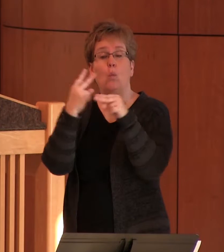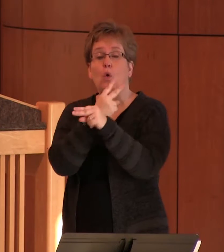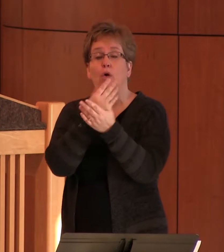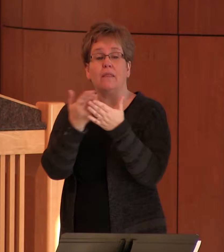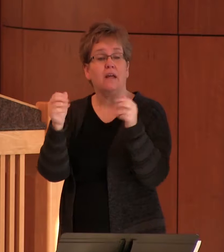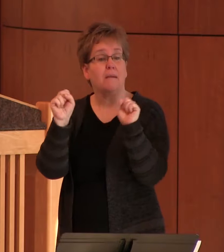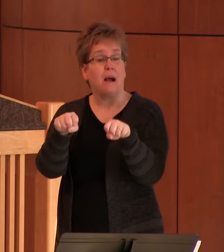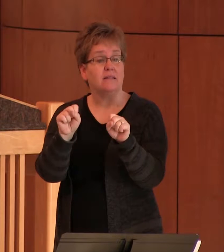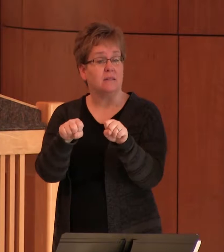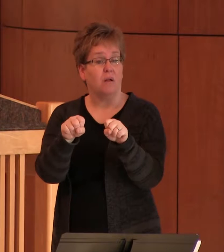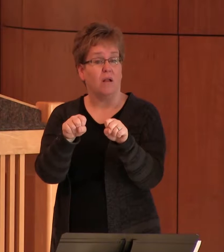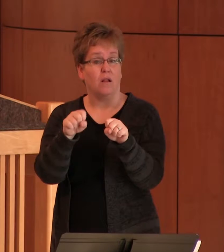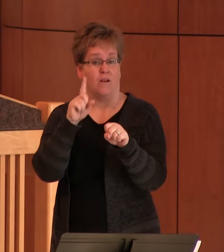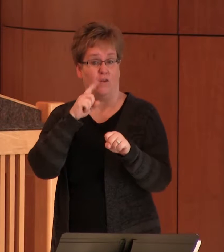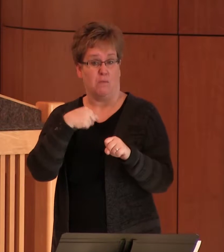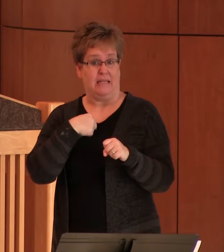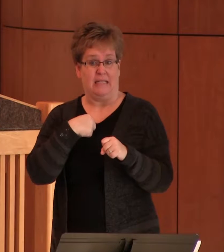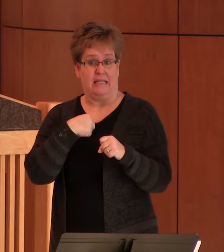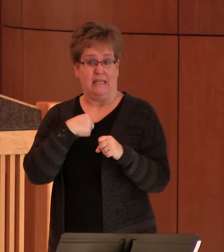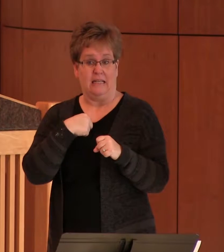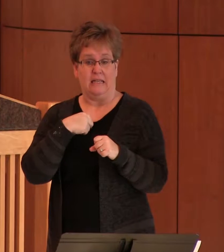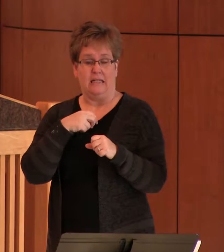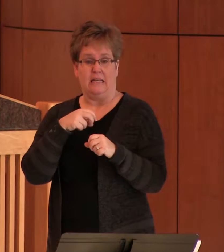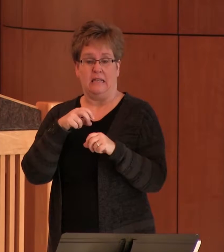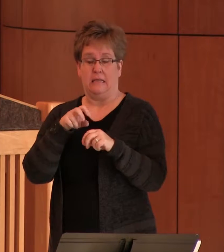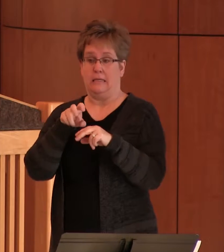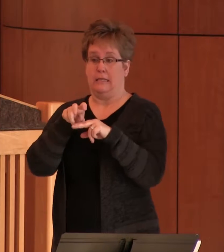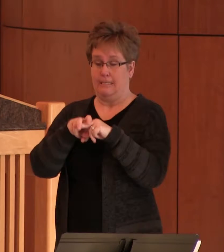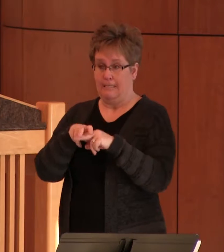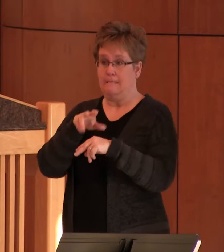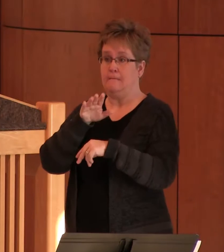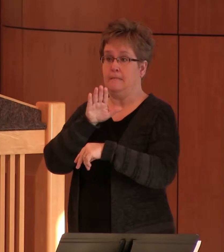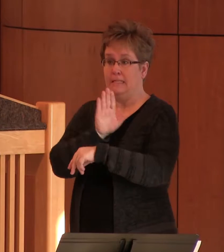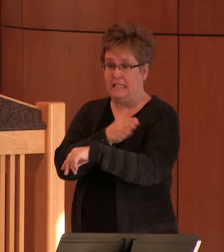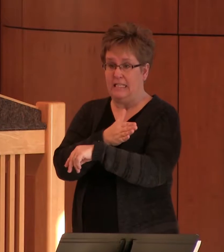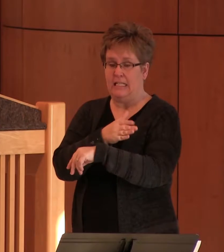possible was to be sitting there and judged.